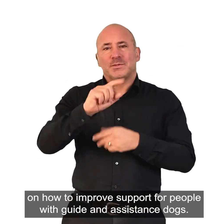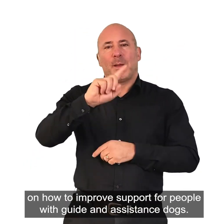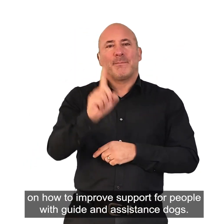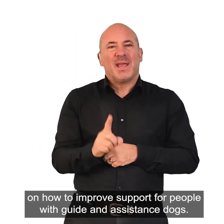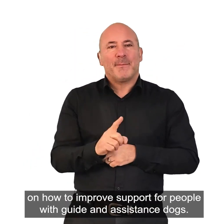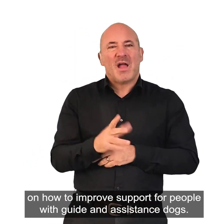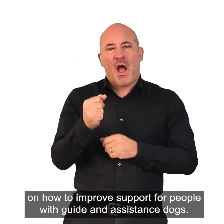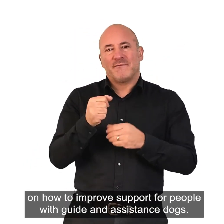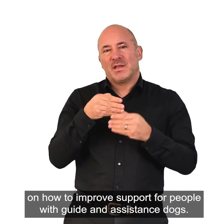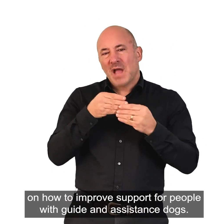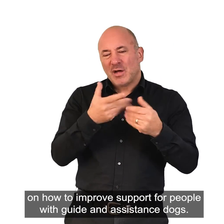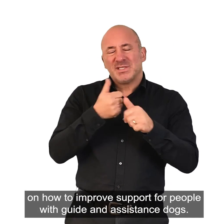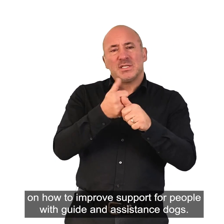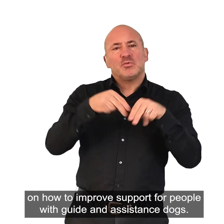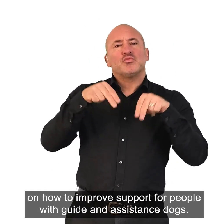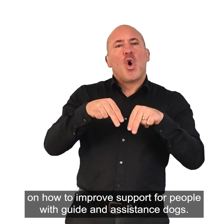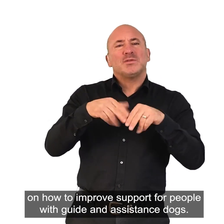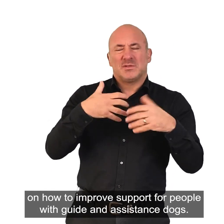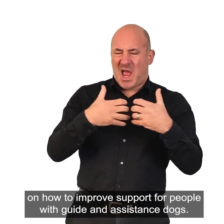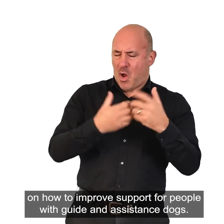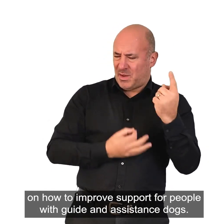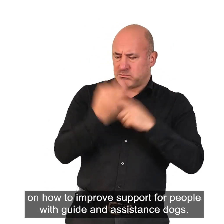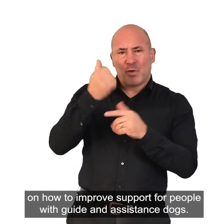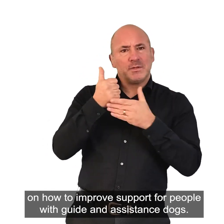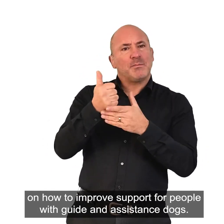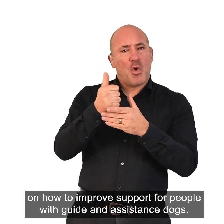for people with guide and assistance dogs.